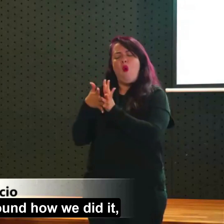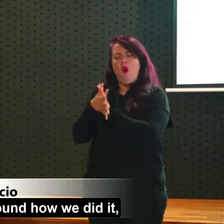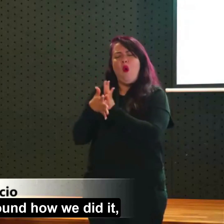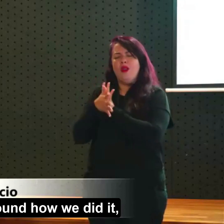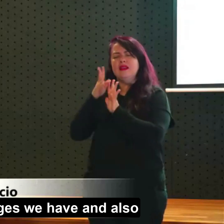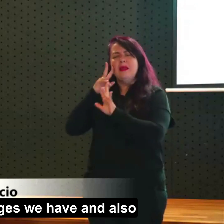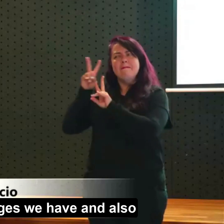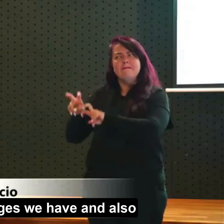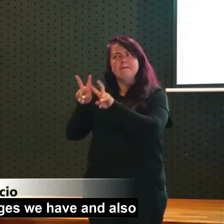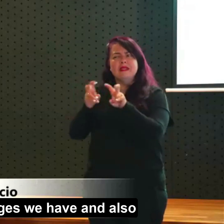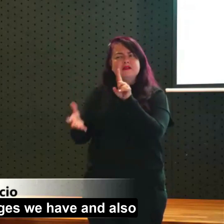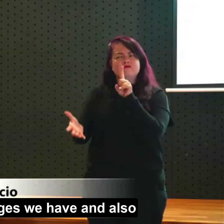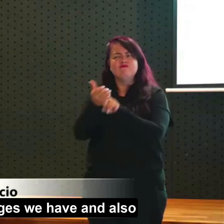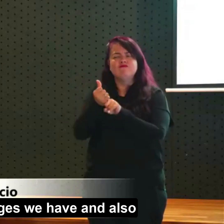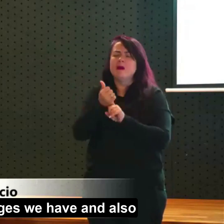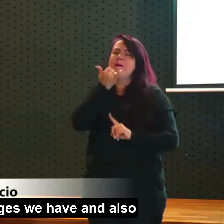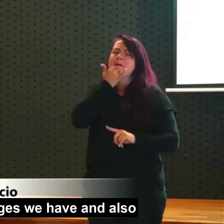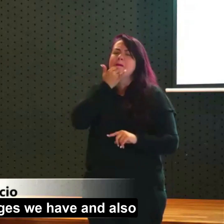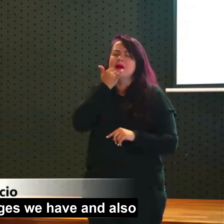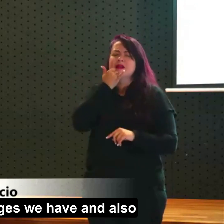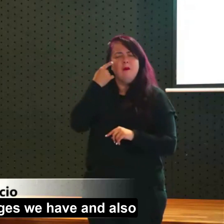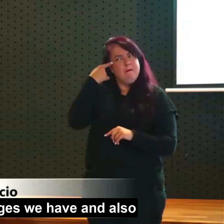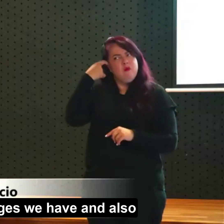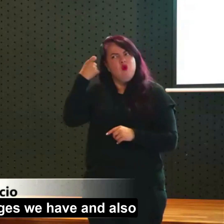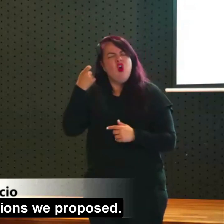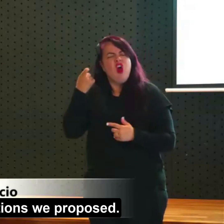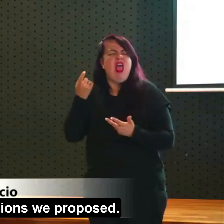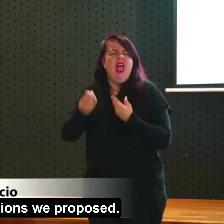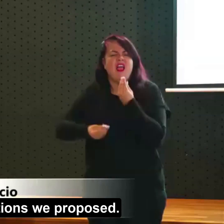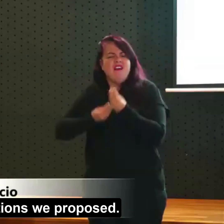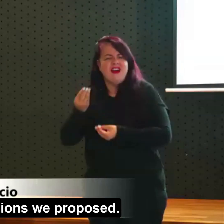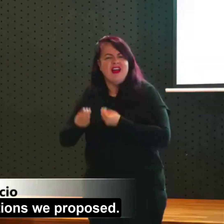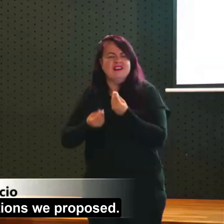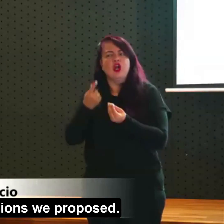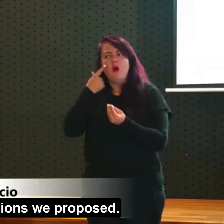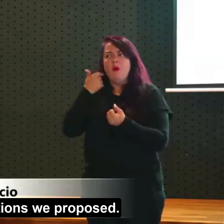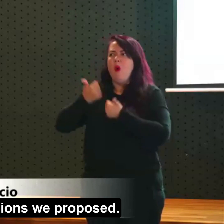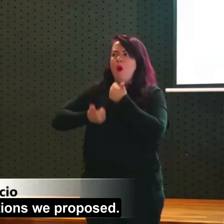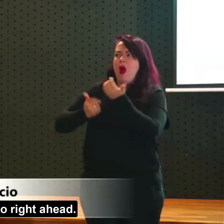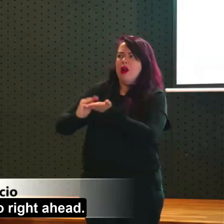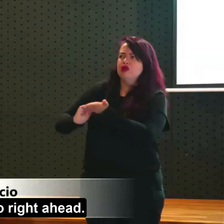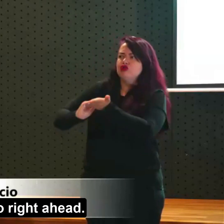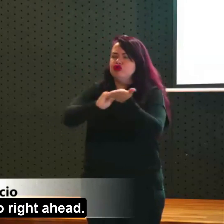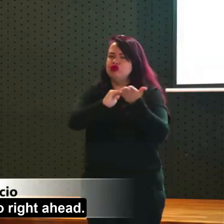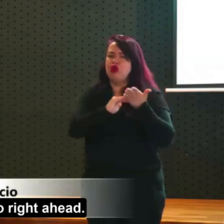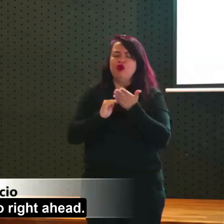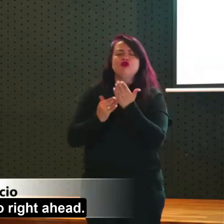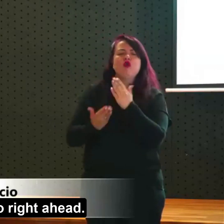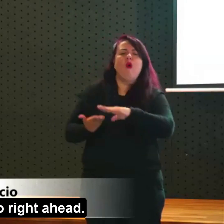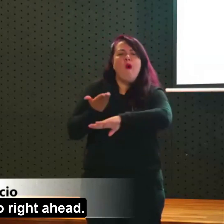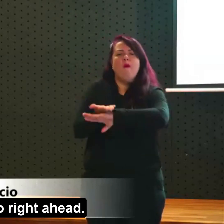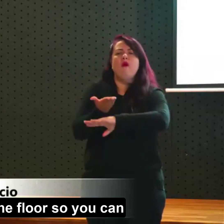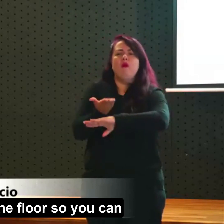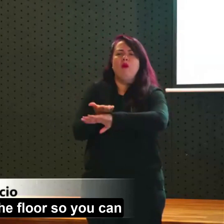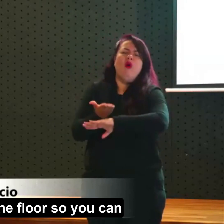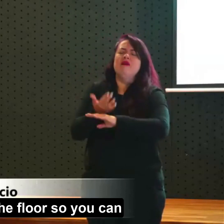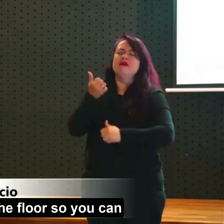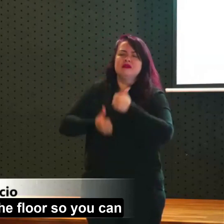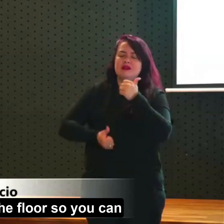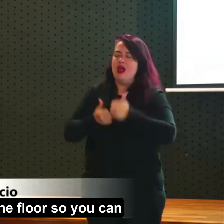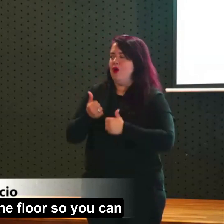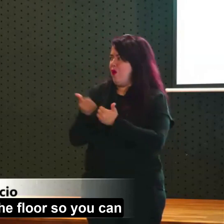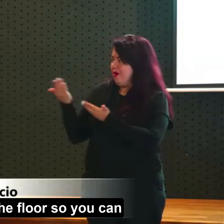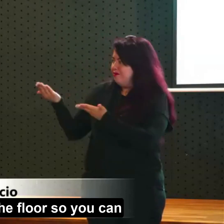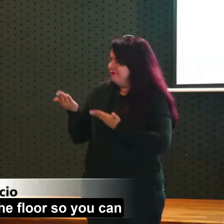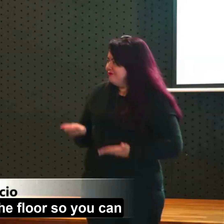found, how we did it, what challenges we have, and also what solutions we propose. So go right ahead.